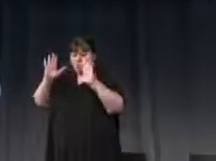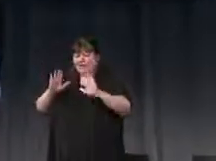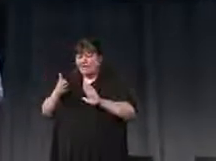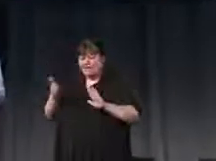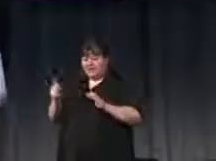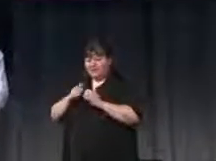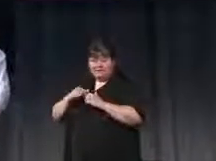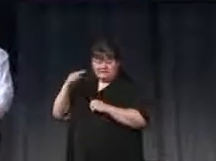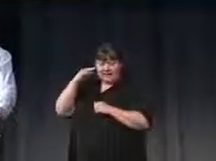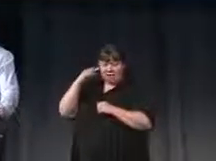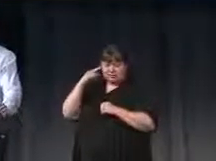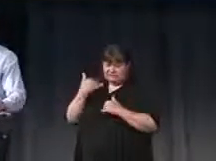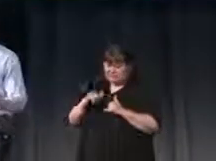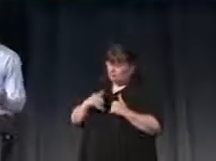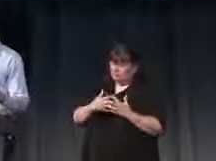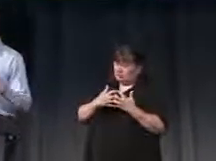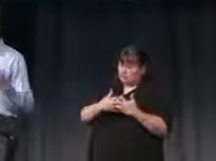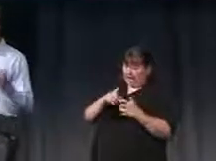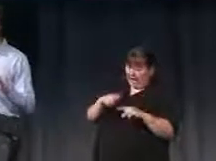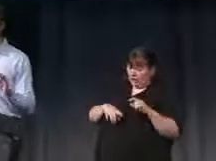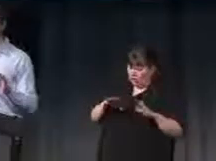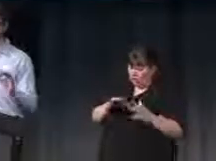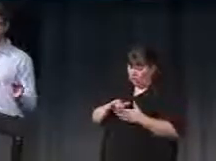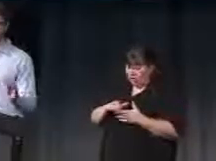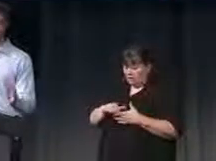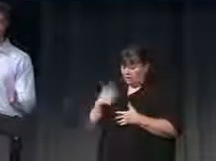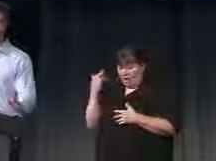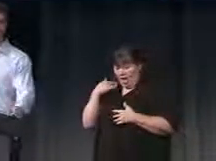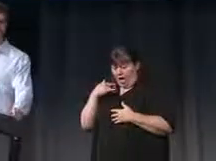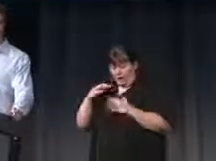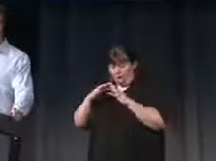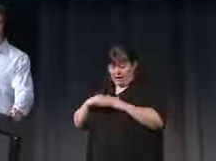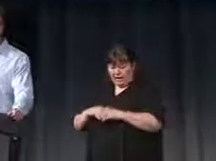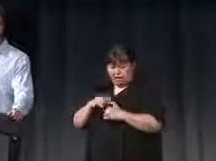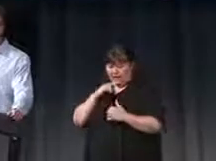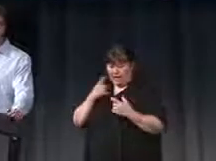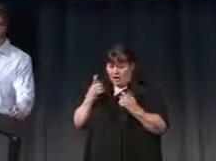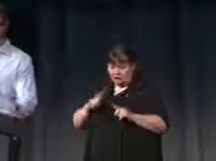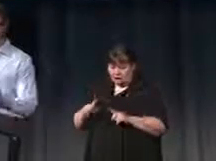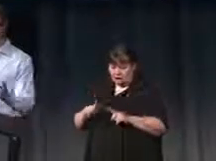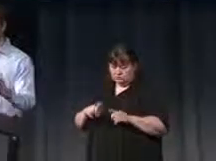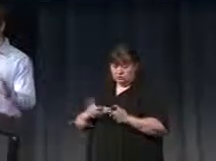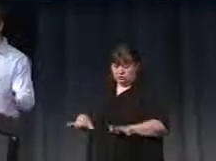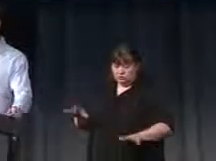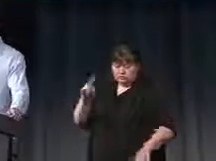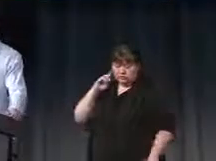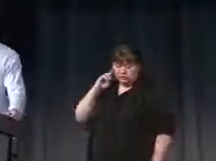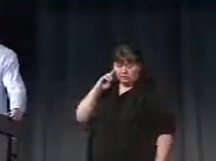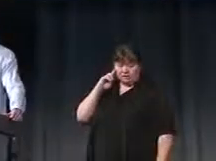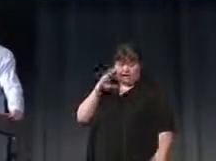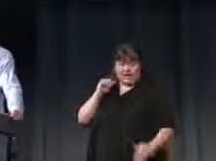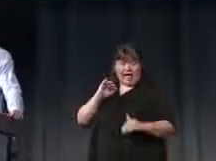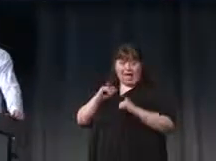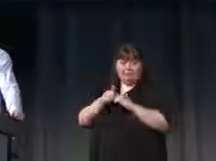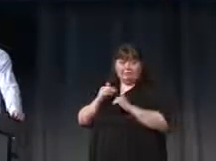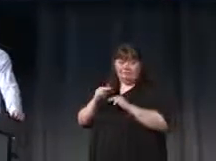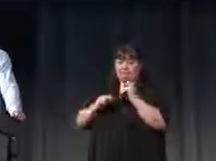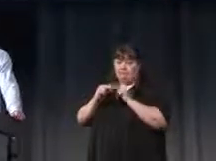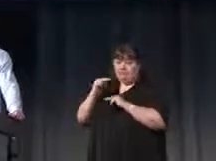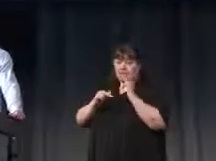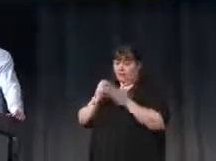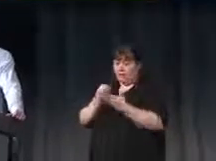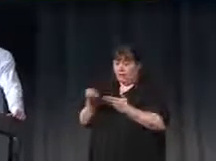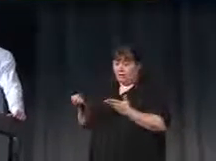that we still don't know how to get machines to do. I'm interested in why those abilities break down when some of us start to lose our hearing, and how we can build devices that